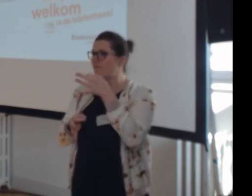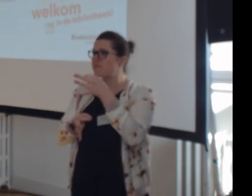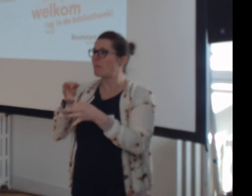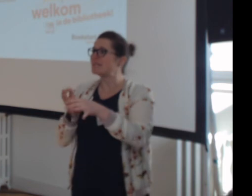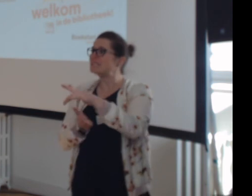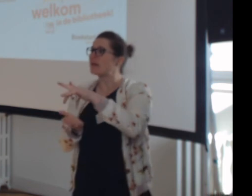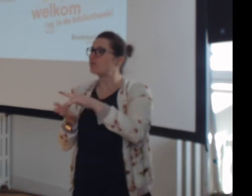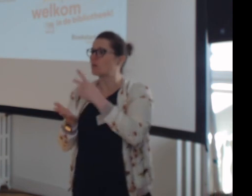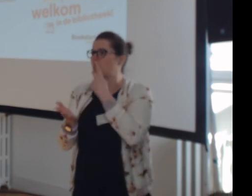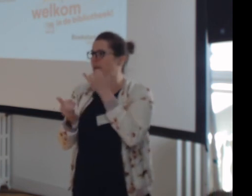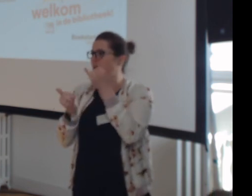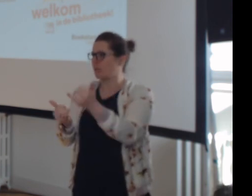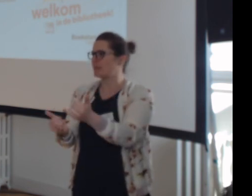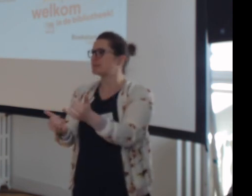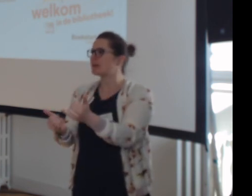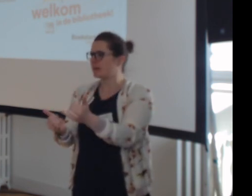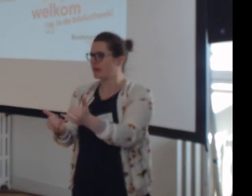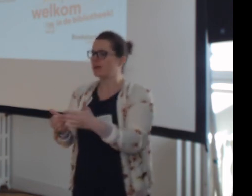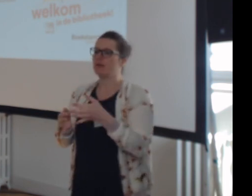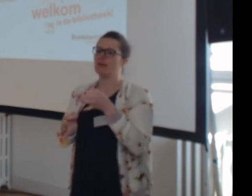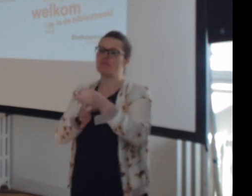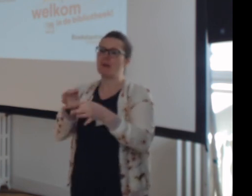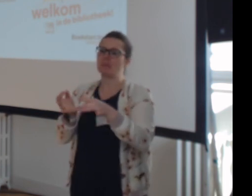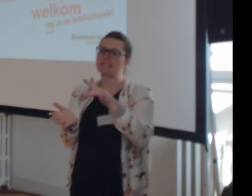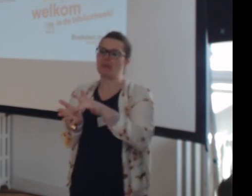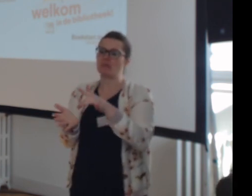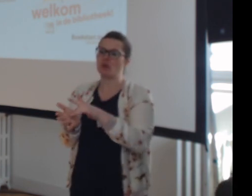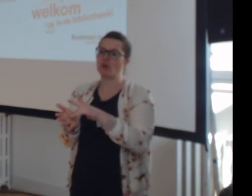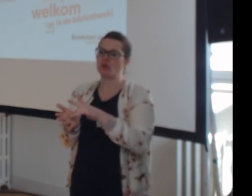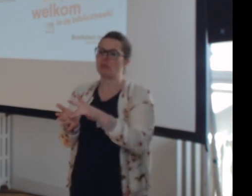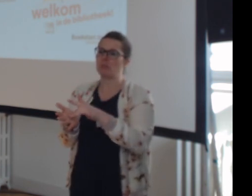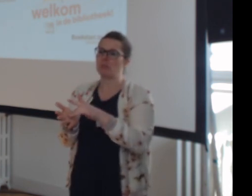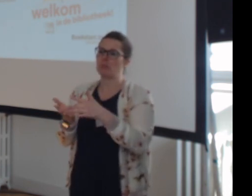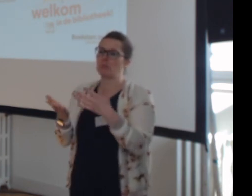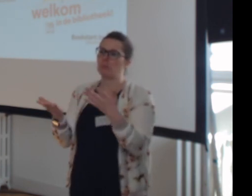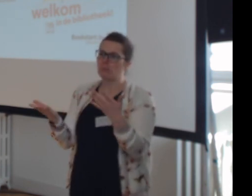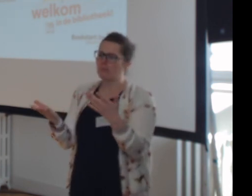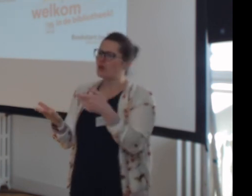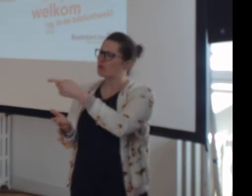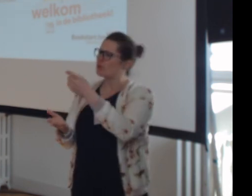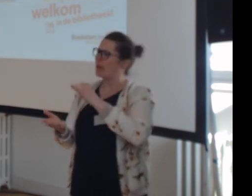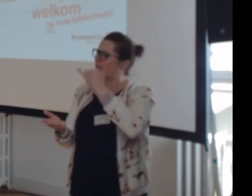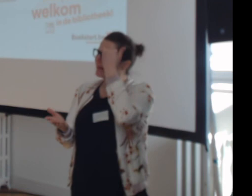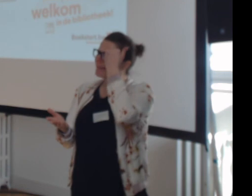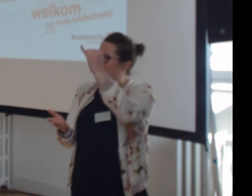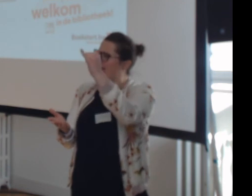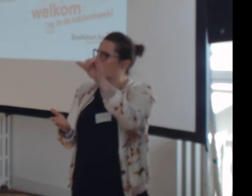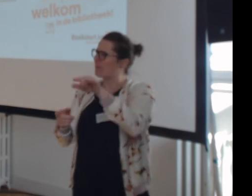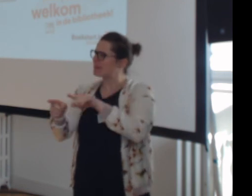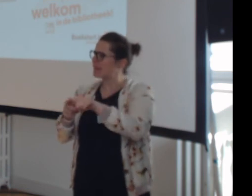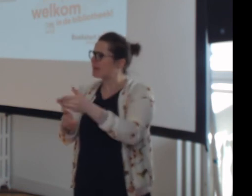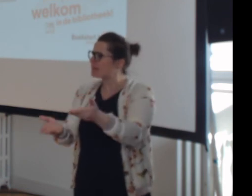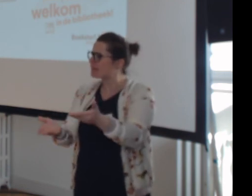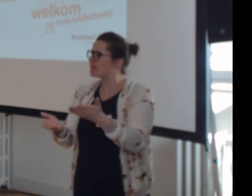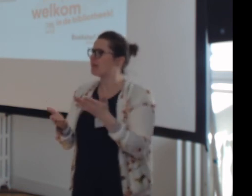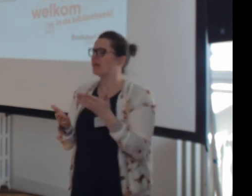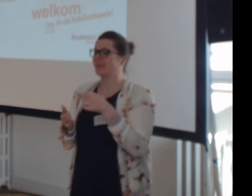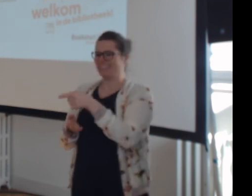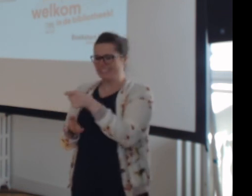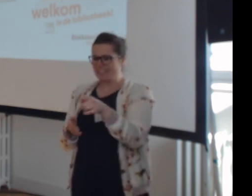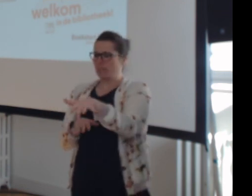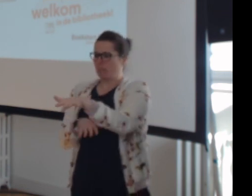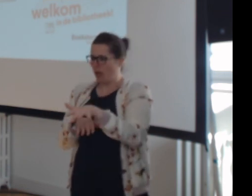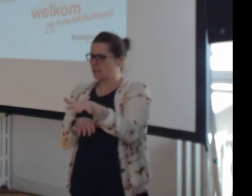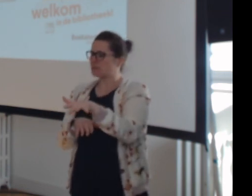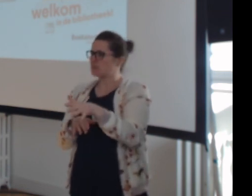family centers. Family centers, you have an idea, I guess, what family centers can be. These are the